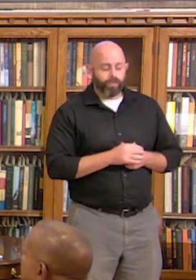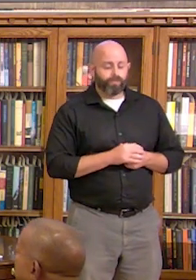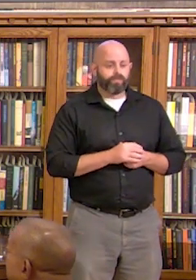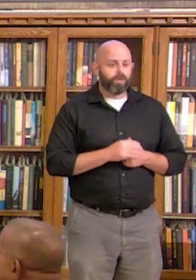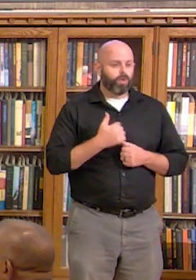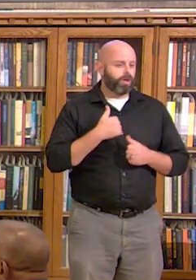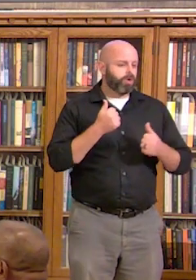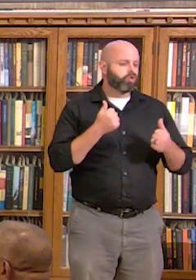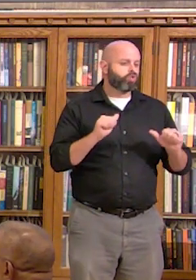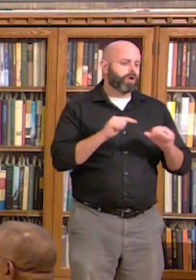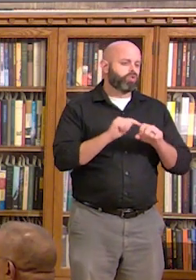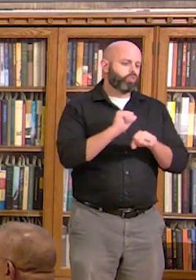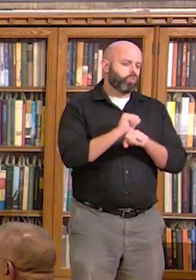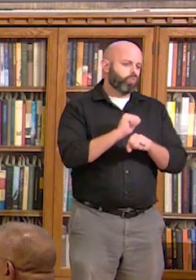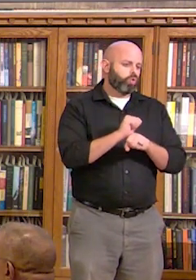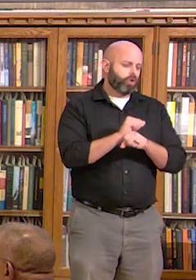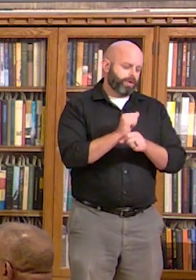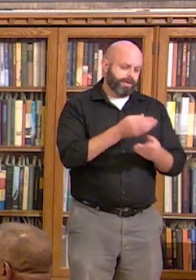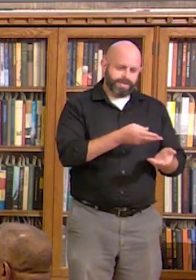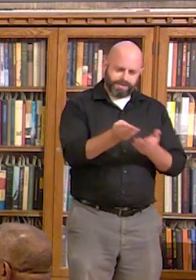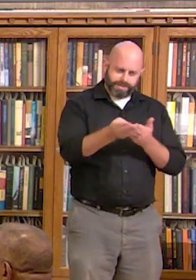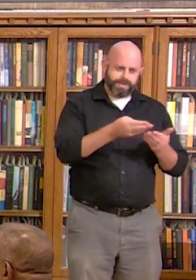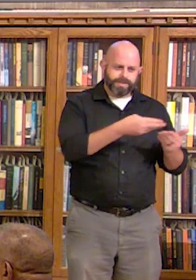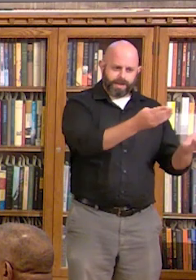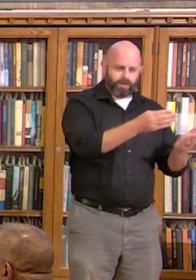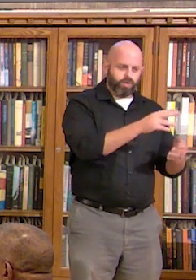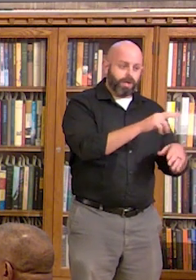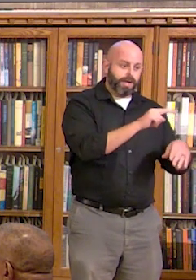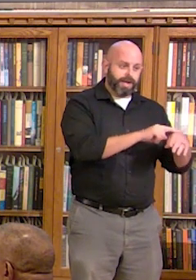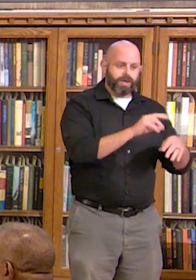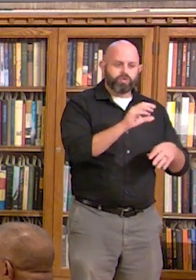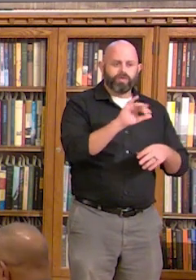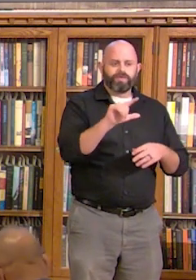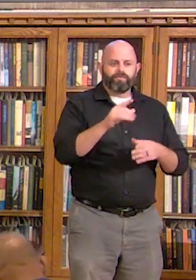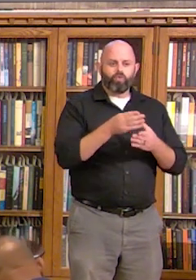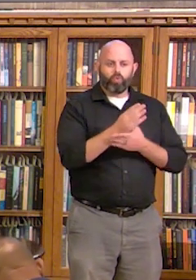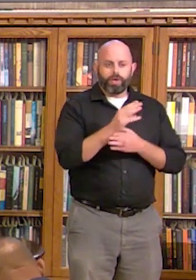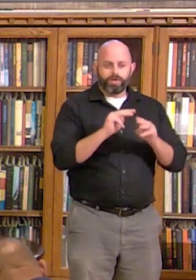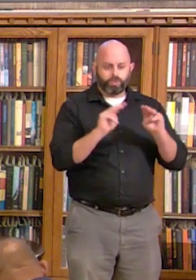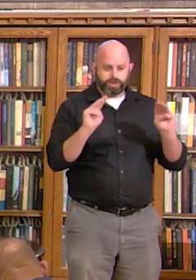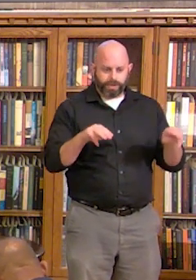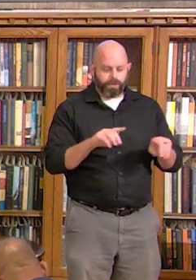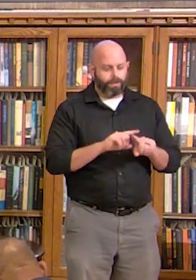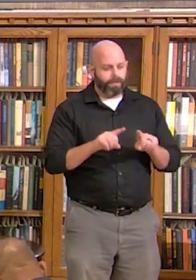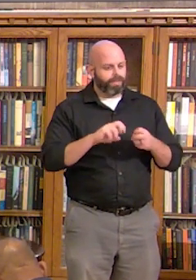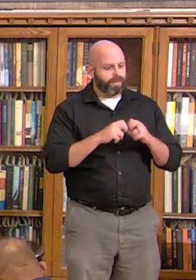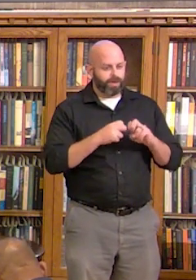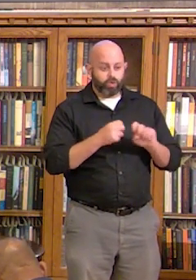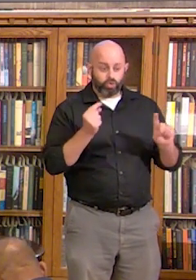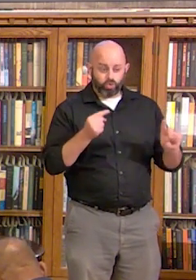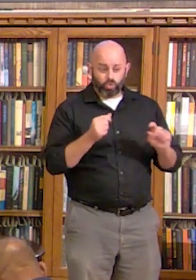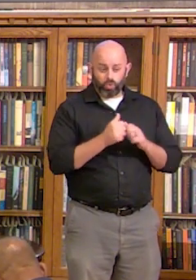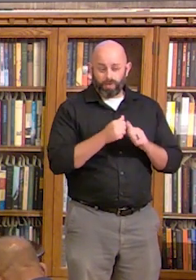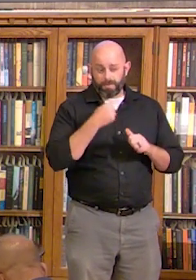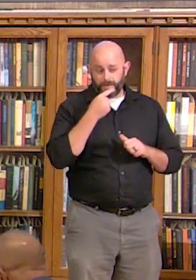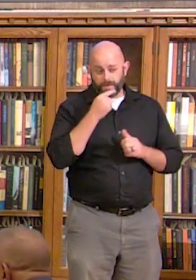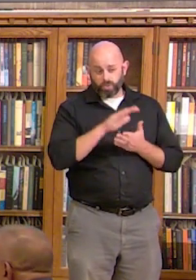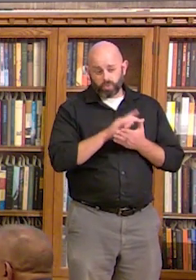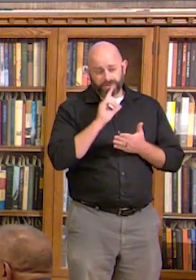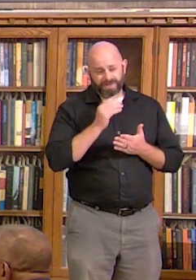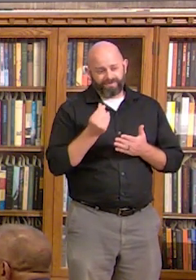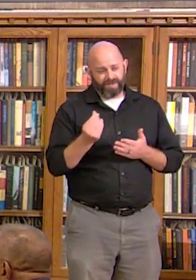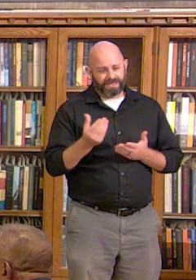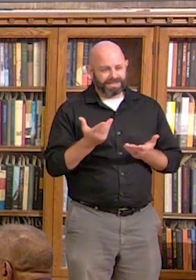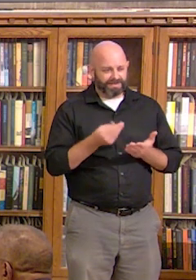been trying to work on taking them to the National Civil Rights Museum but the issue in public school is always